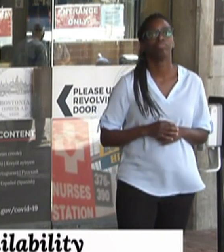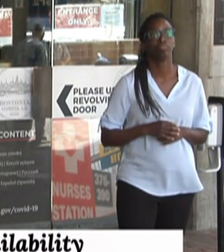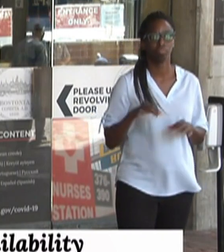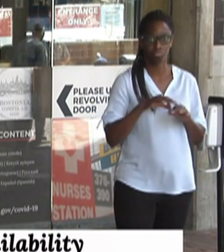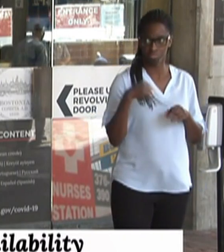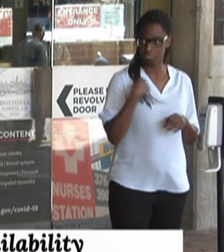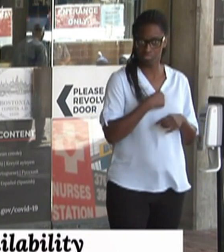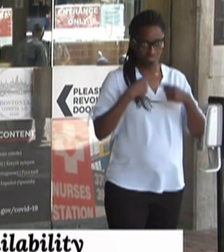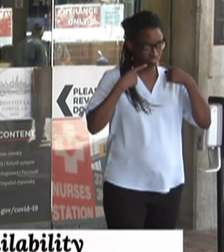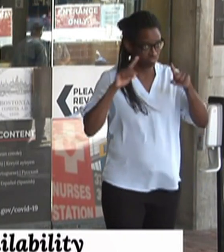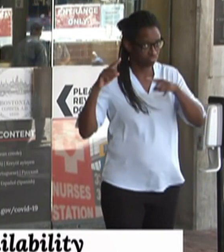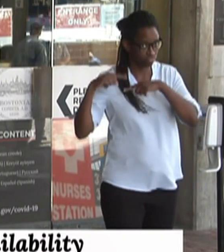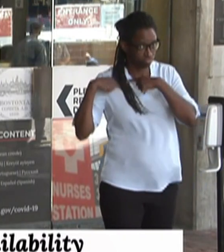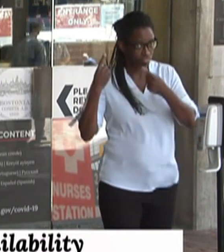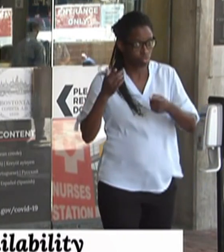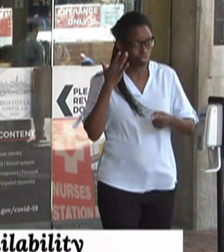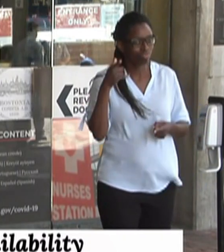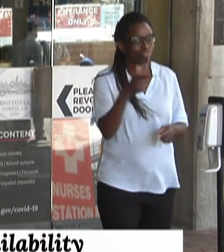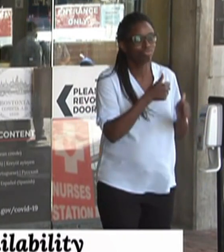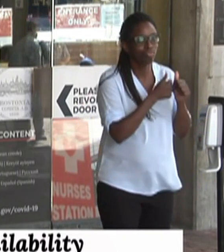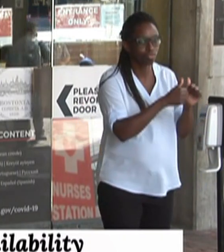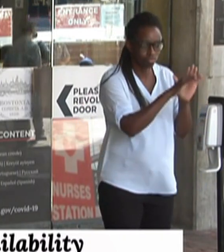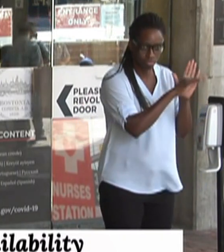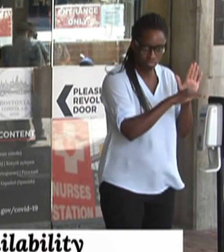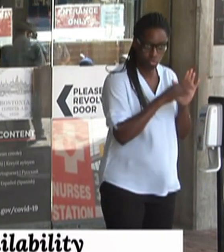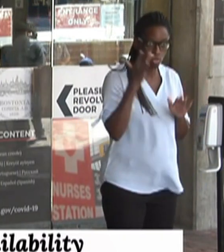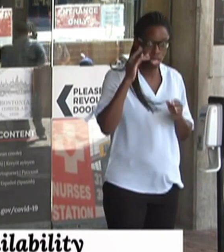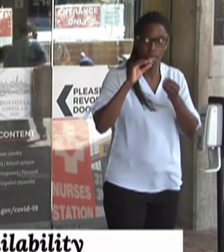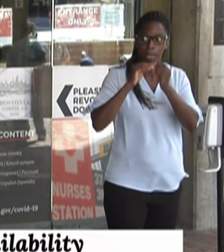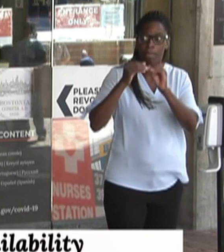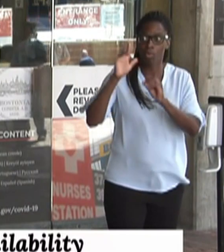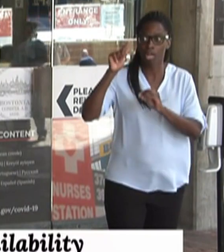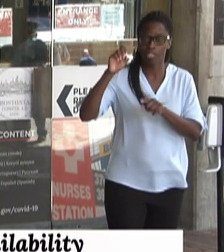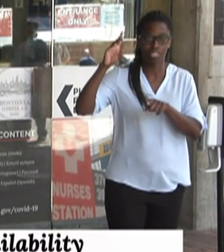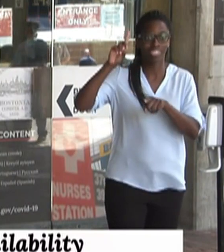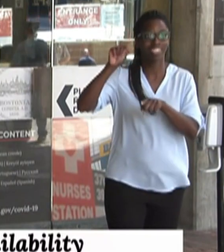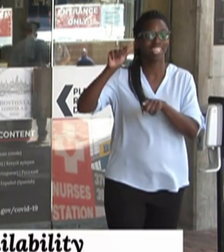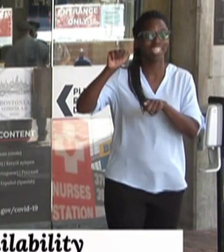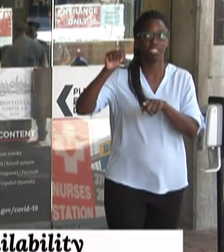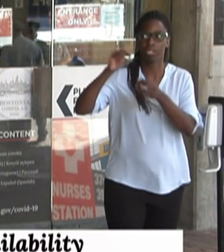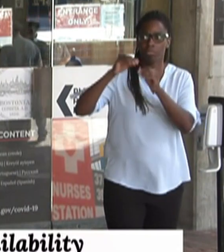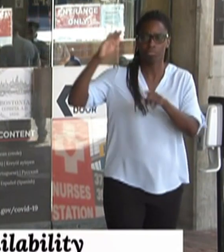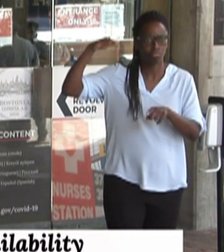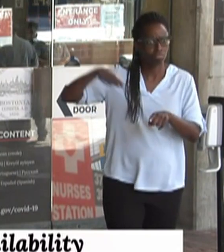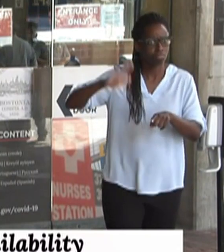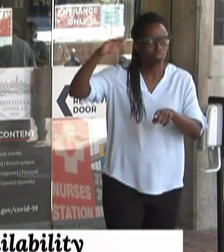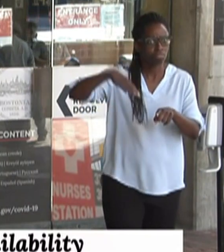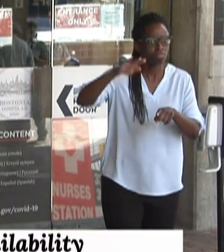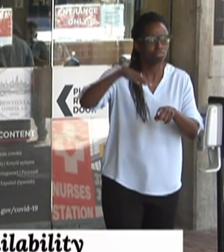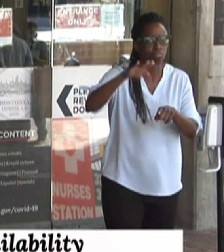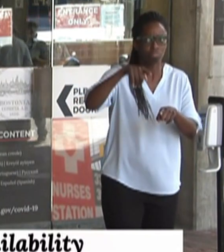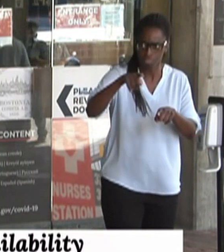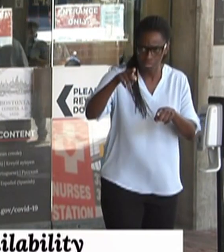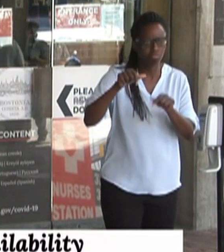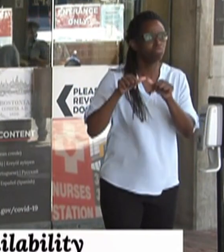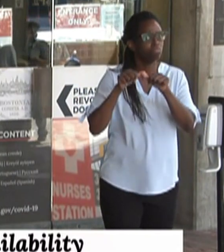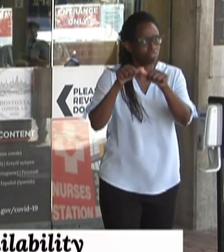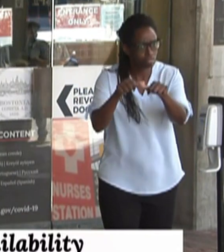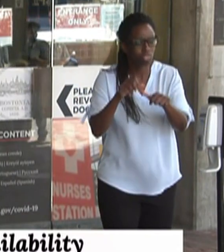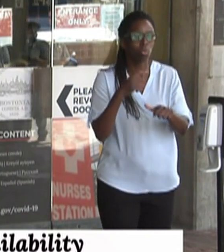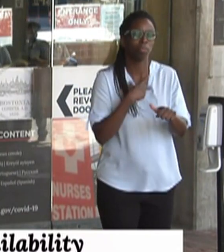and obviously we dropped a little bit this week, but we still have a lot more work to do. With that, I'm going to open up for questions of the press that's